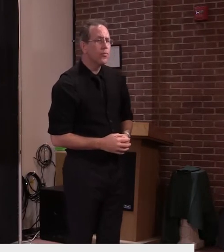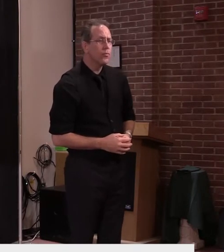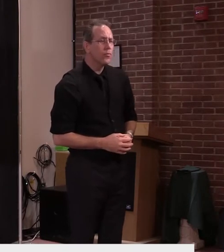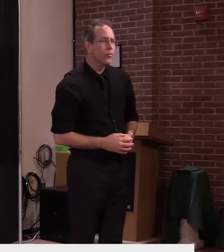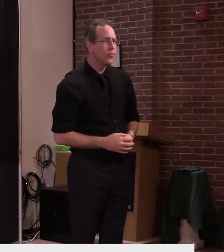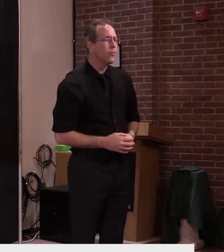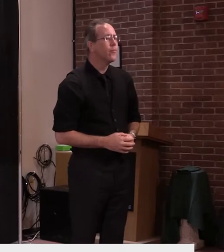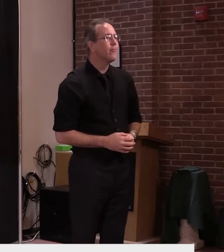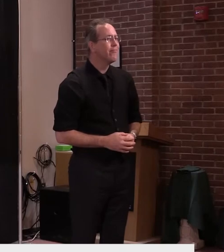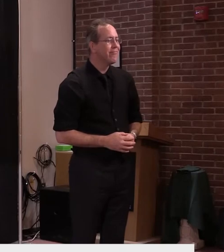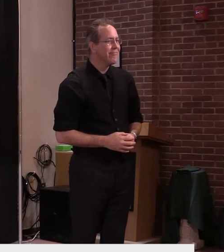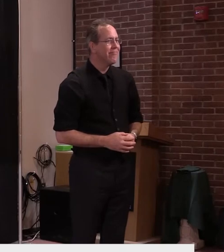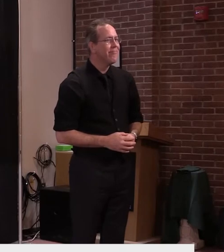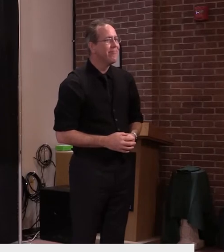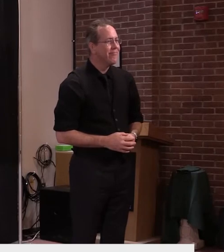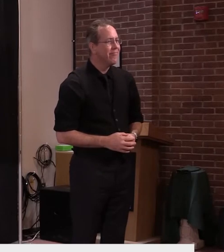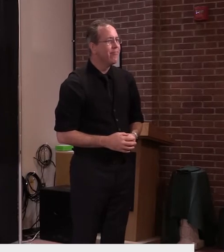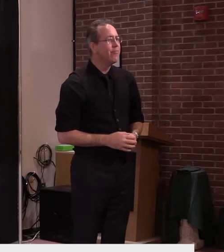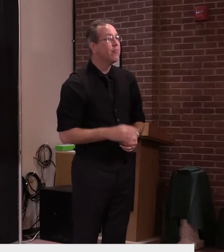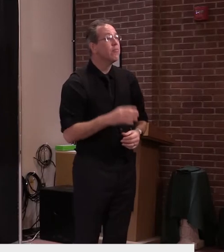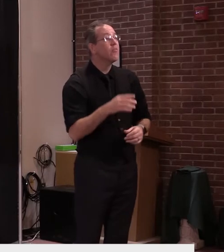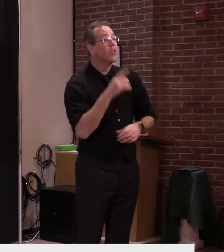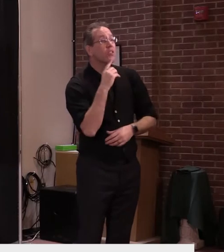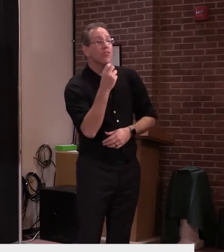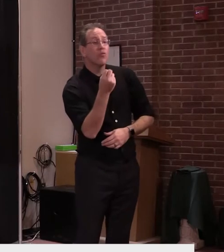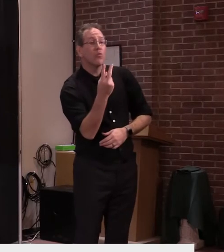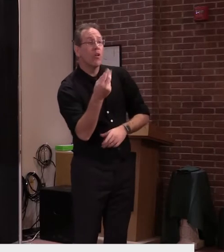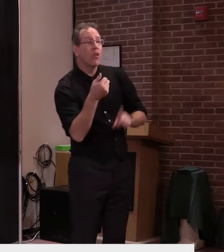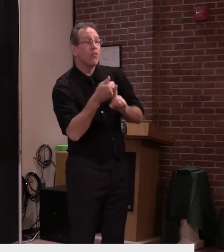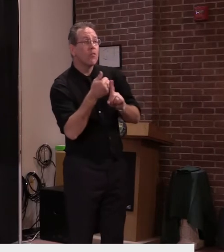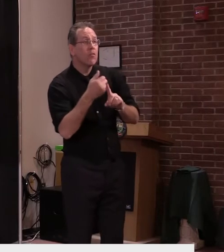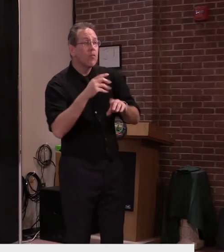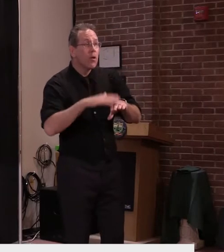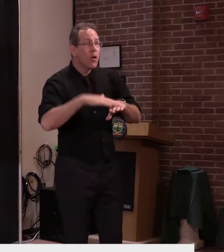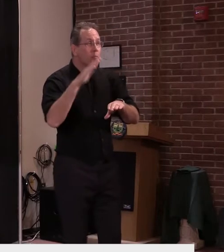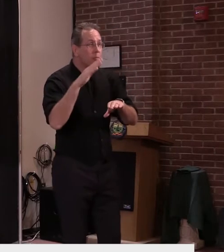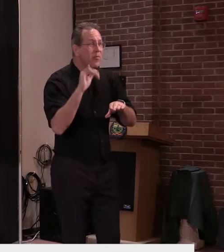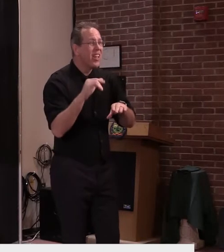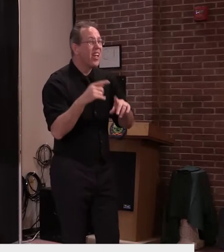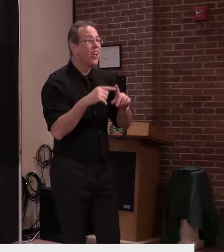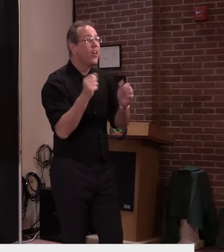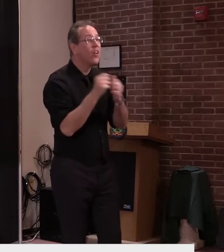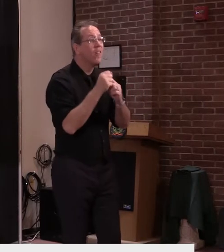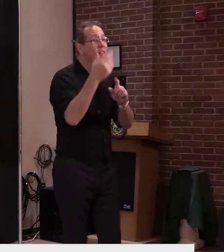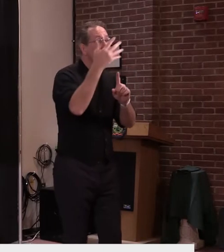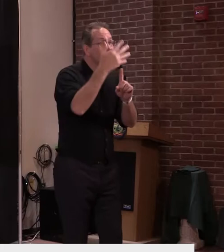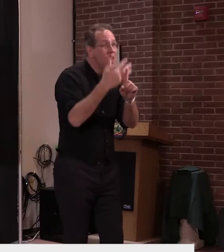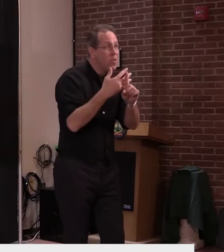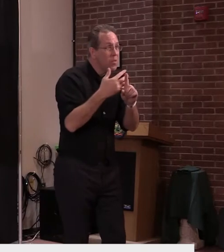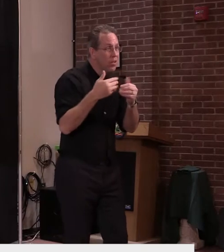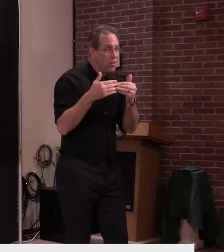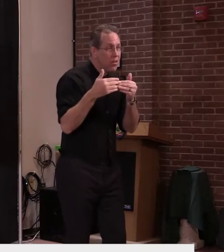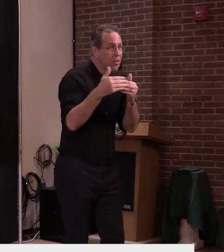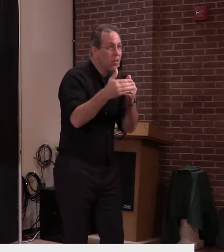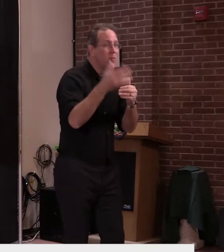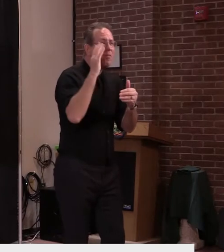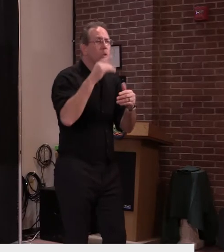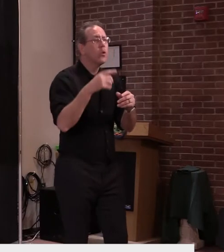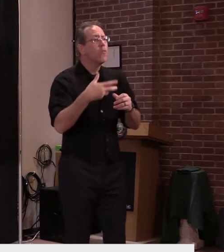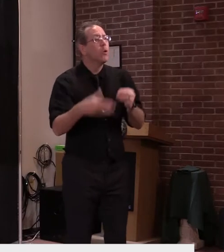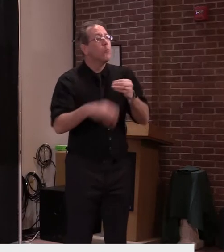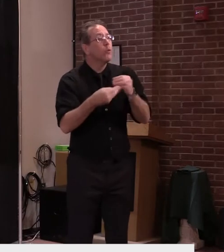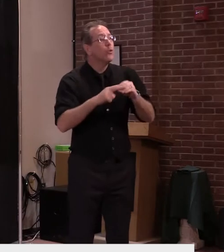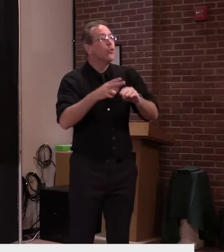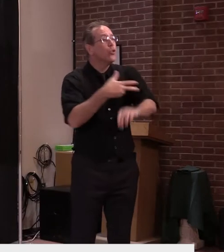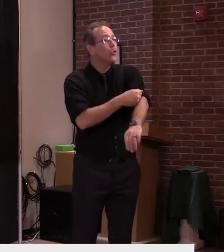If you are 12 years and older and it's been at least 5 months, which is a change, since your completed Pfizer or Moderna